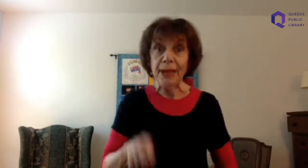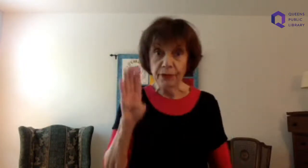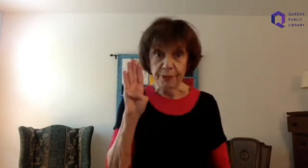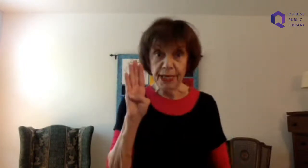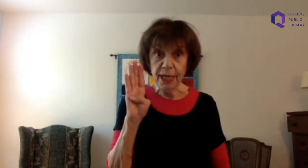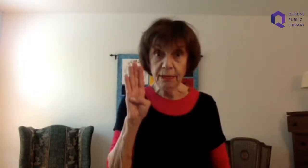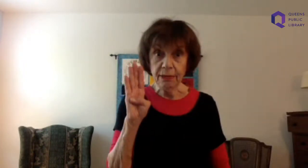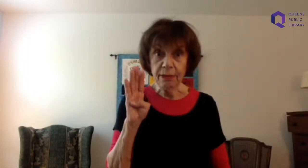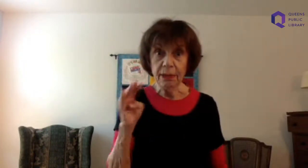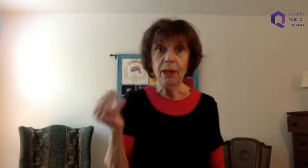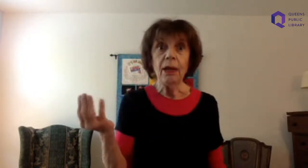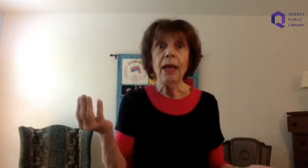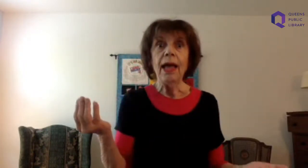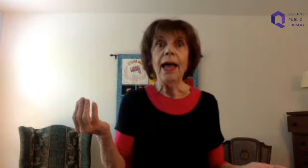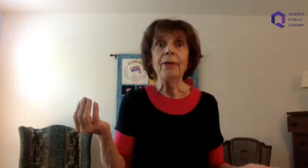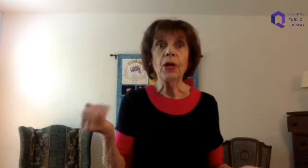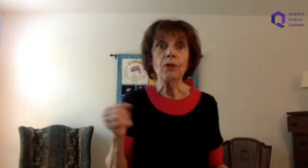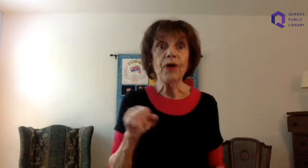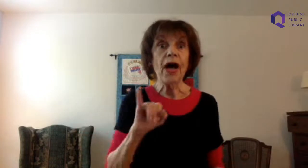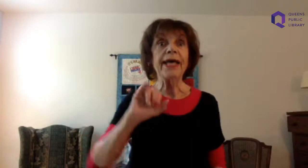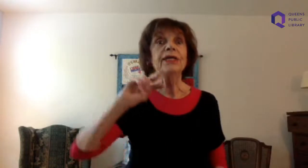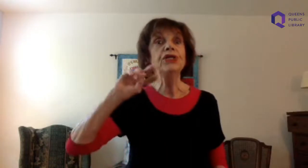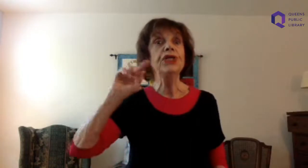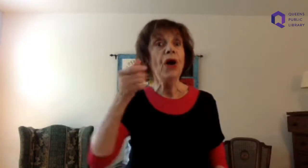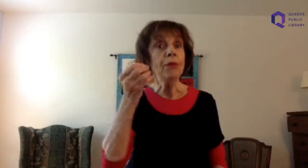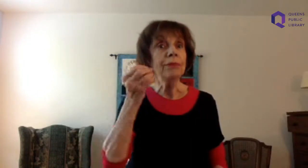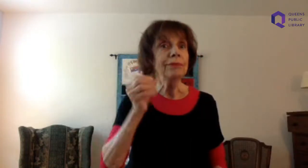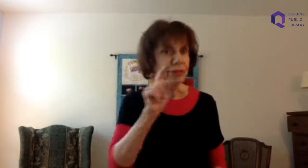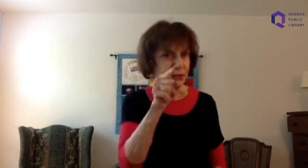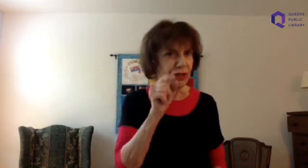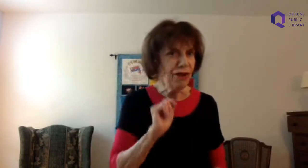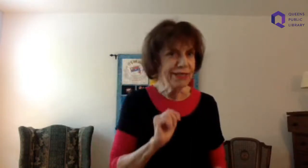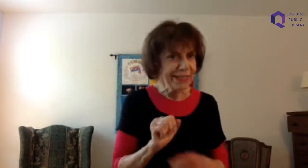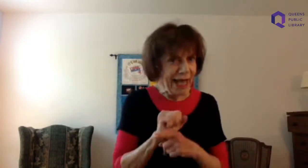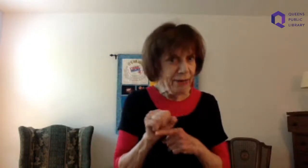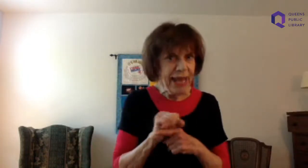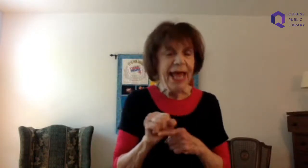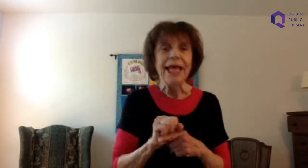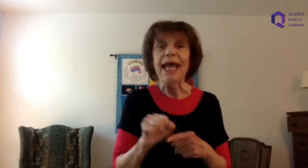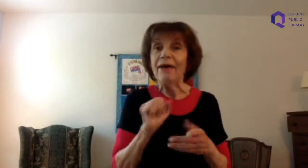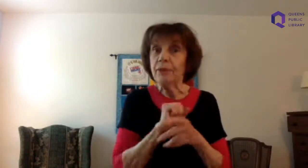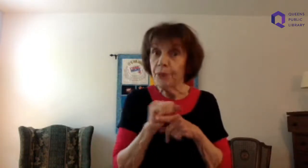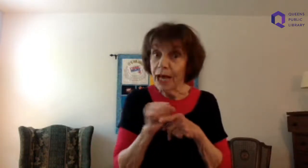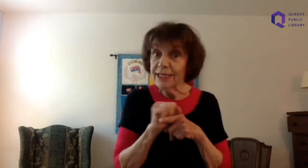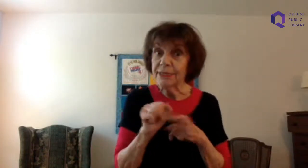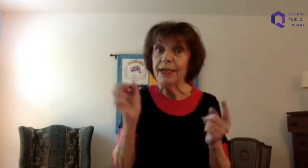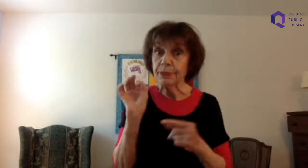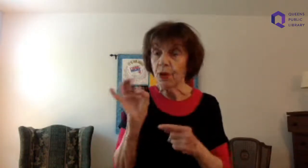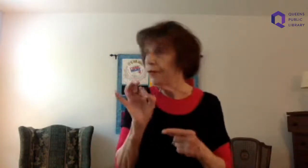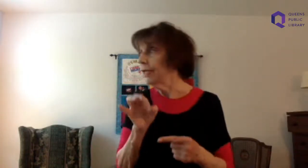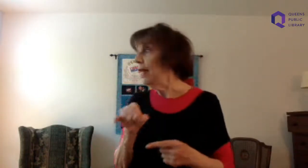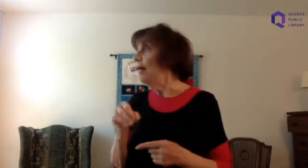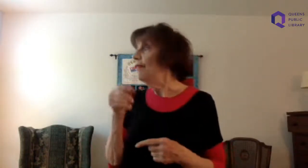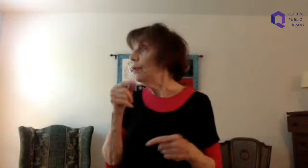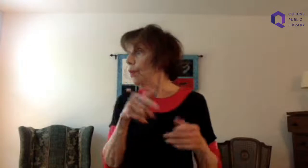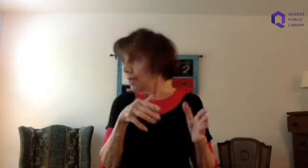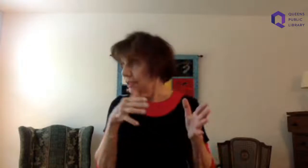the B. And we go I-N-G-O. See how you have to practice makes perfect. There was